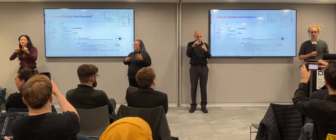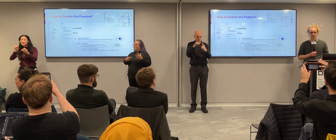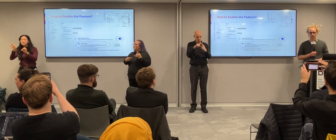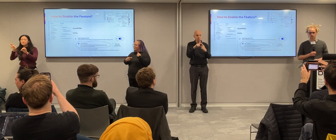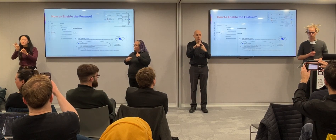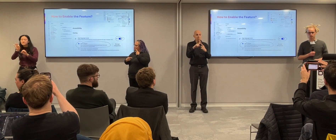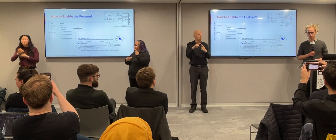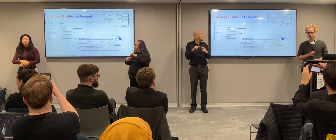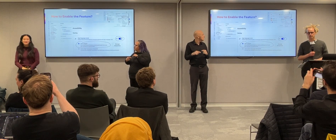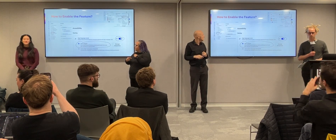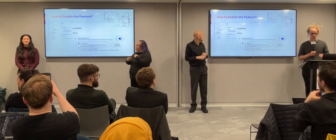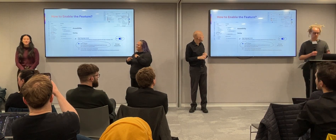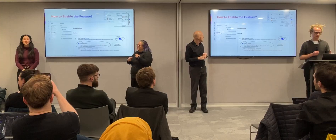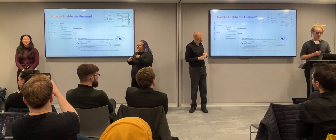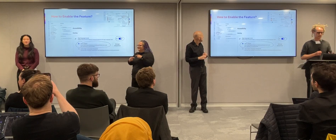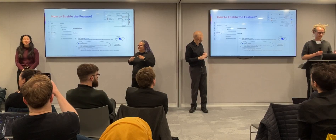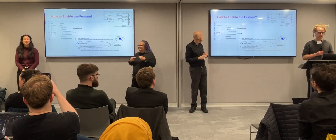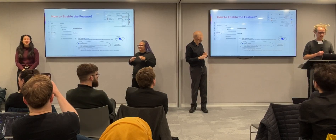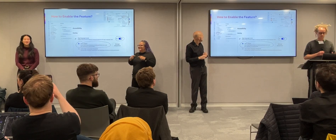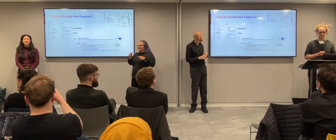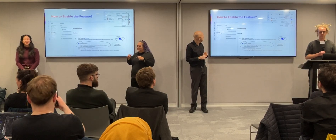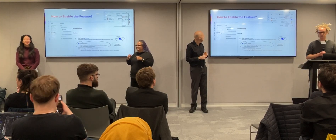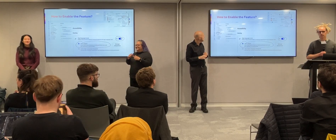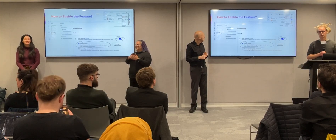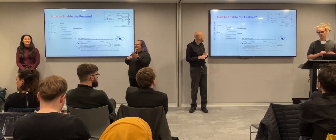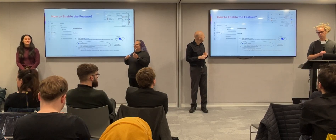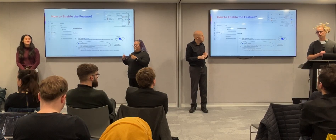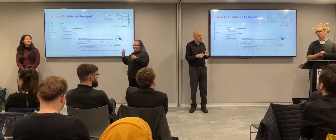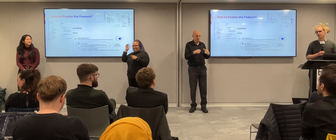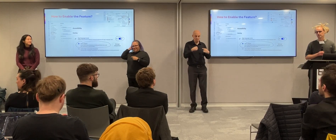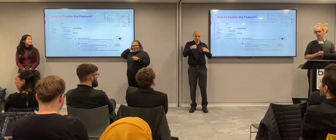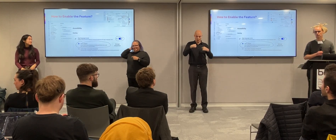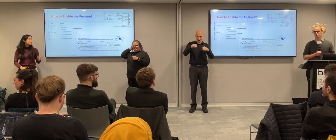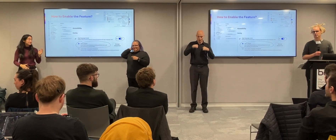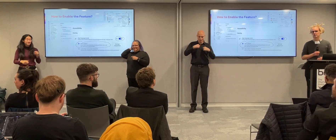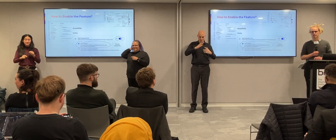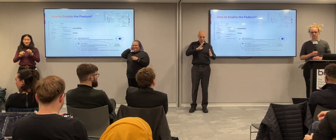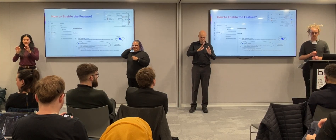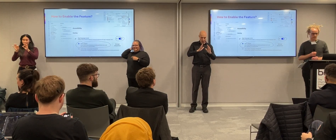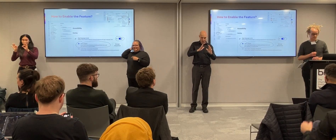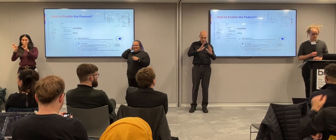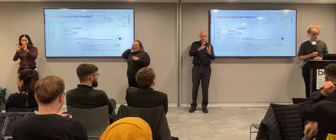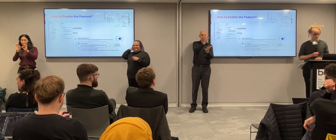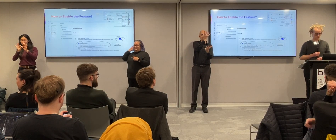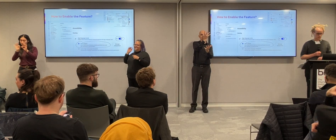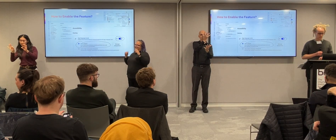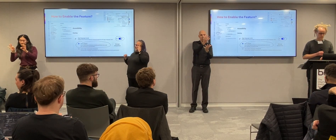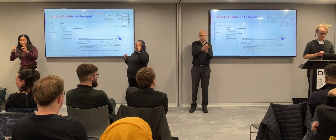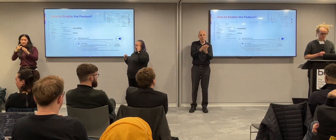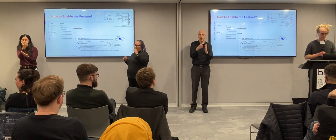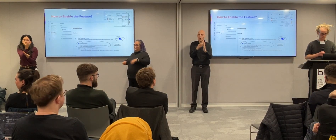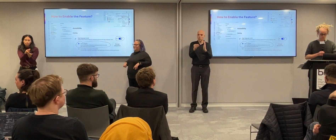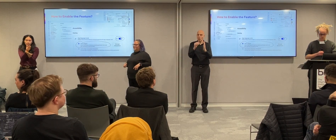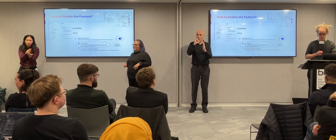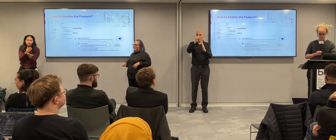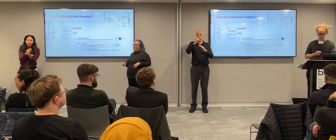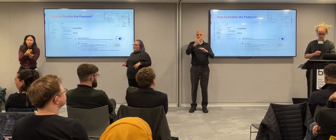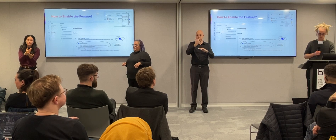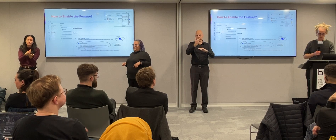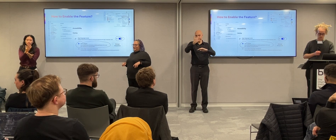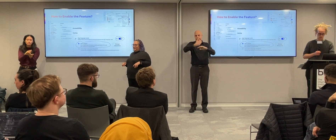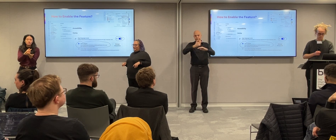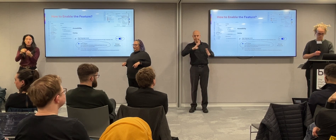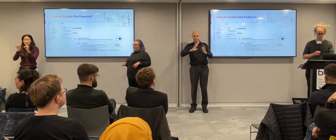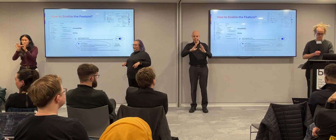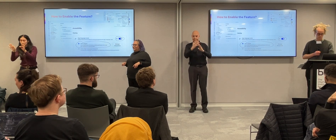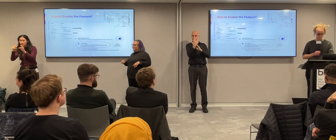kind of how the model is. When you select I'm a signer, the model gets downloaded and gets executed on your